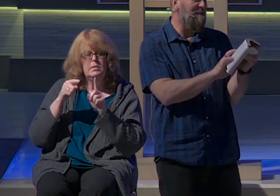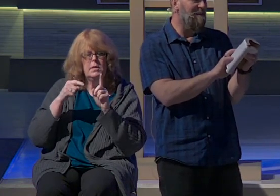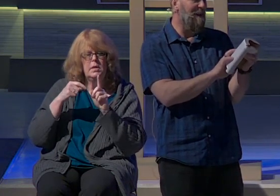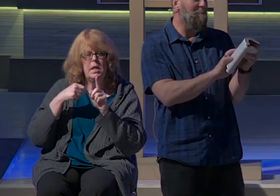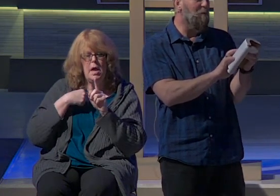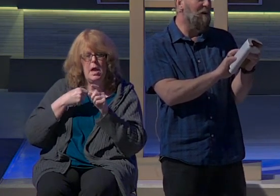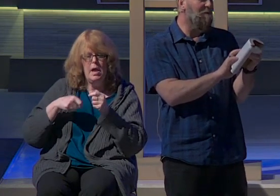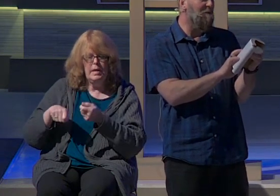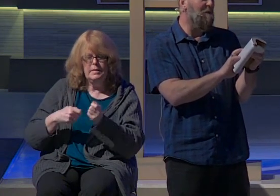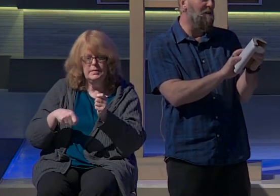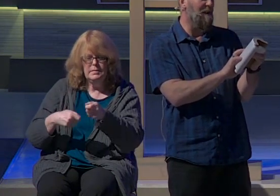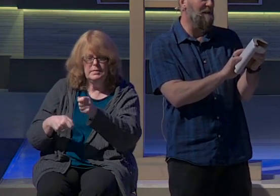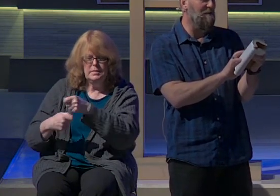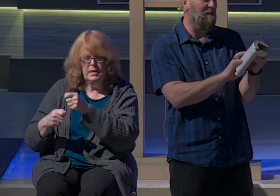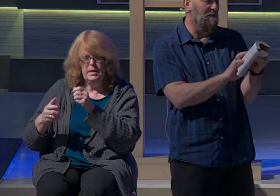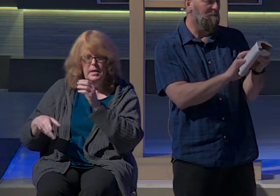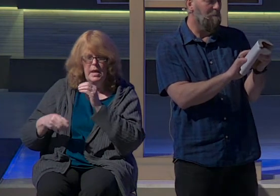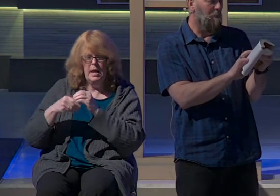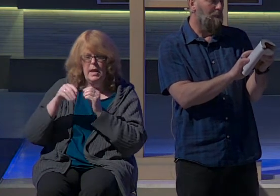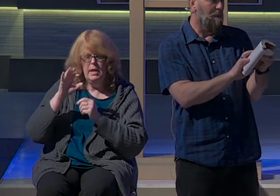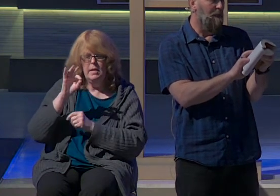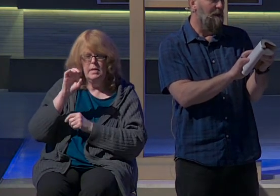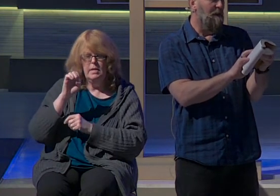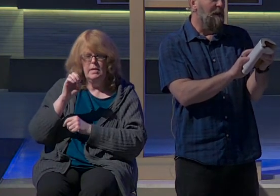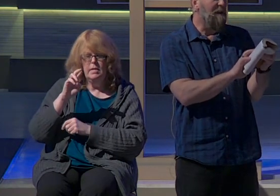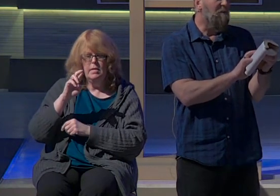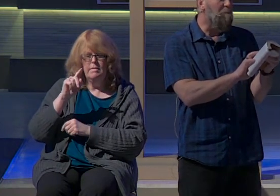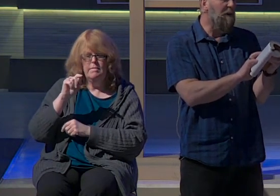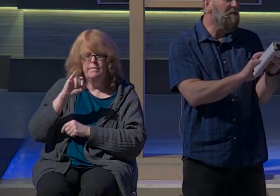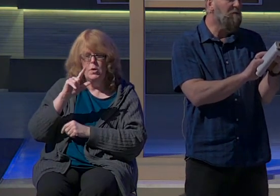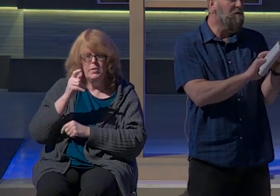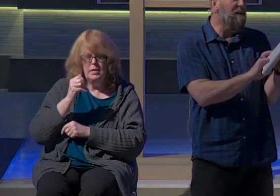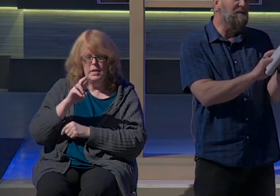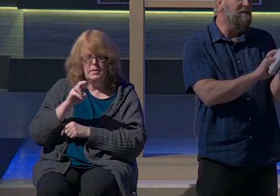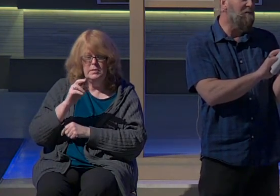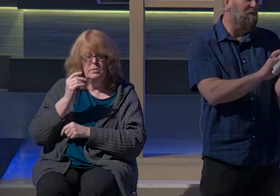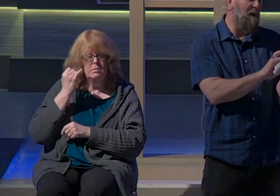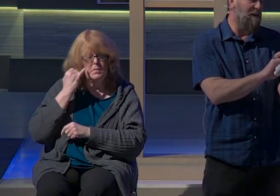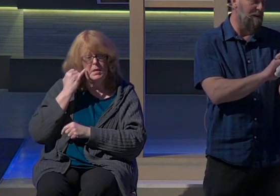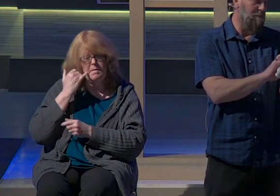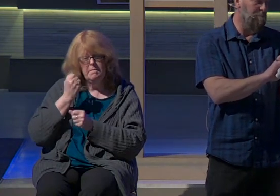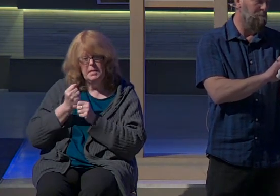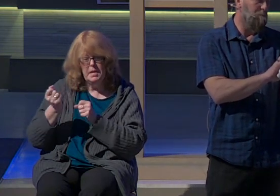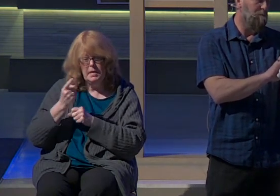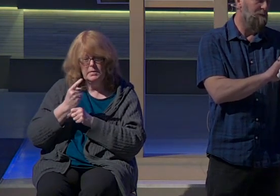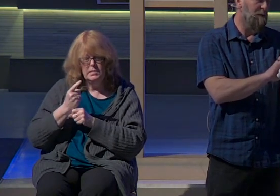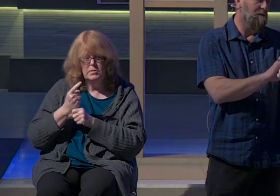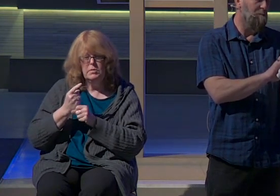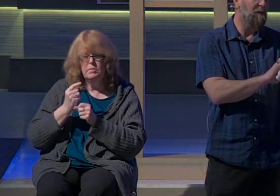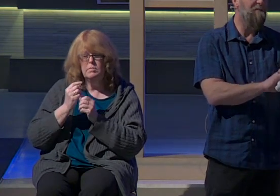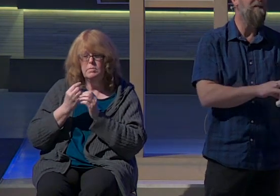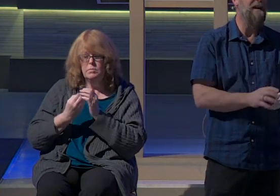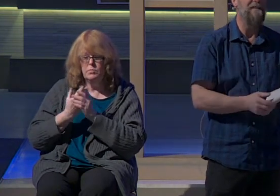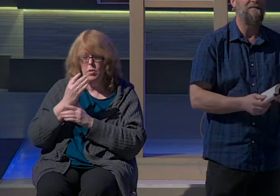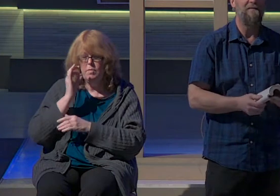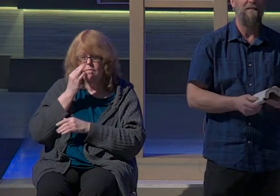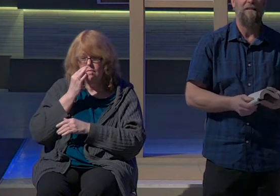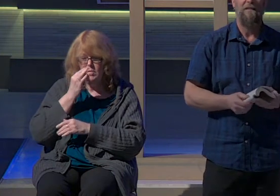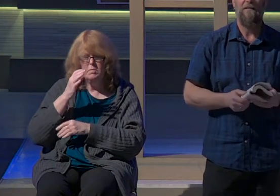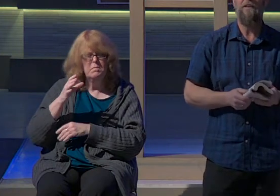it and put in fertilizer. And if it bears fruit next year, fine. But if